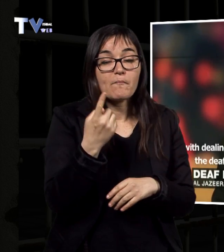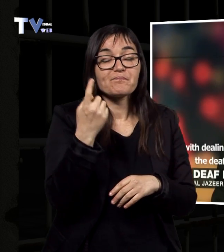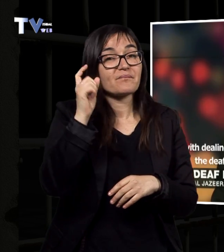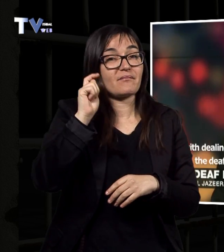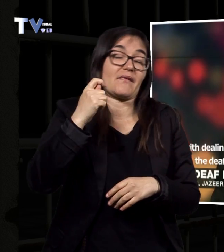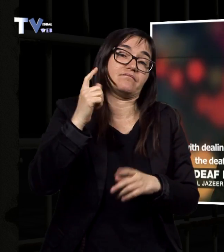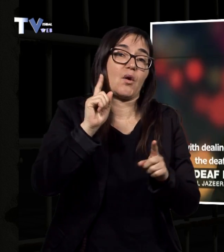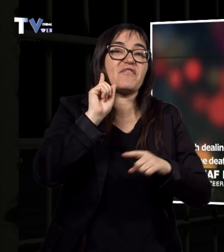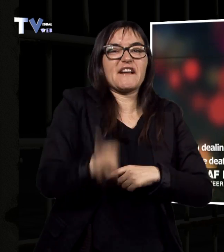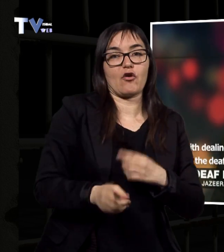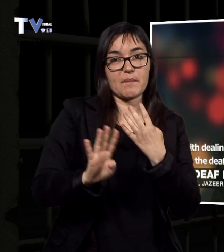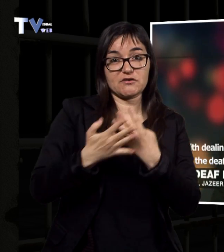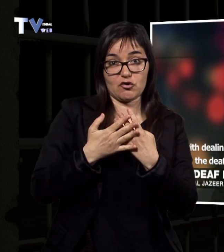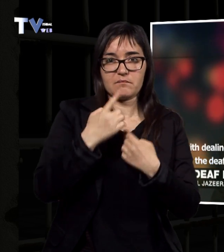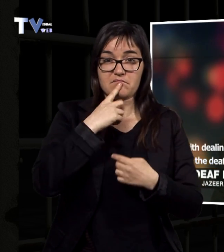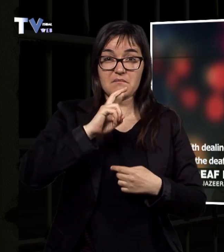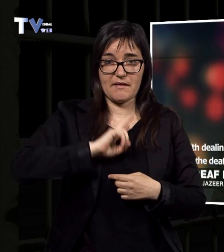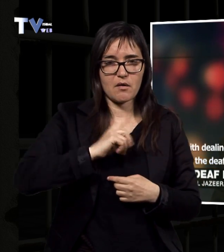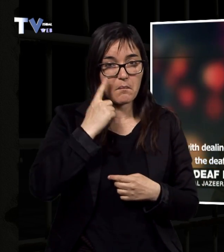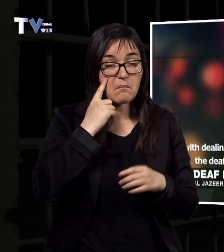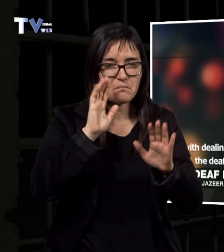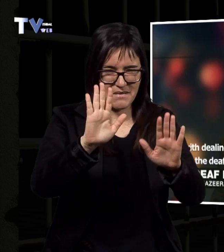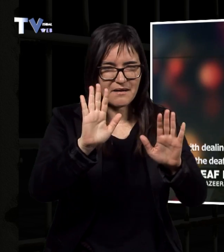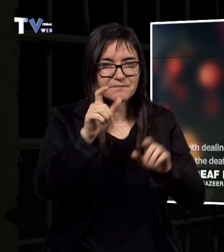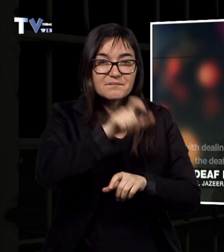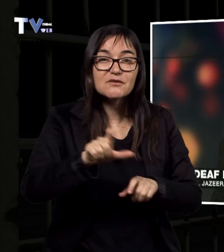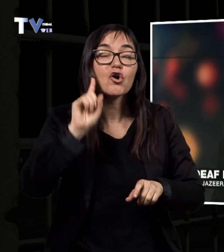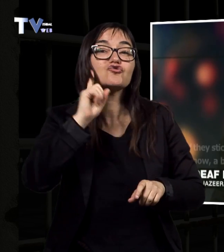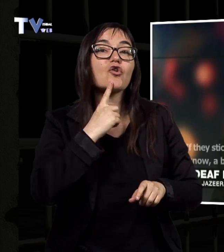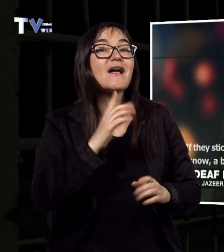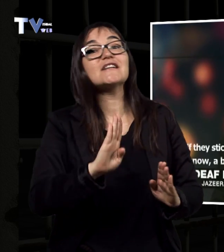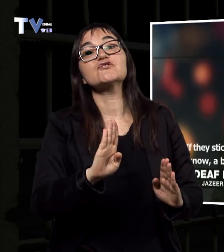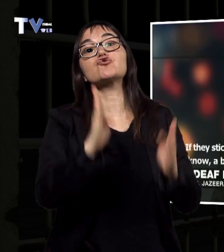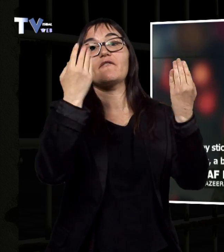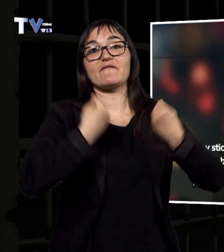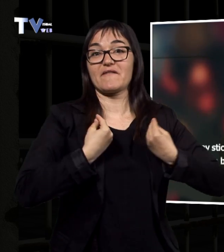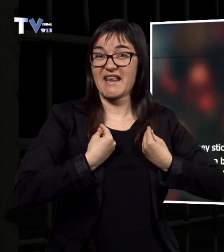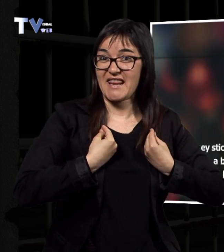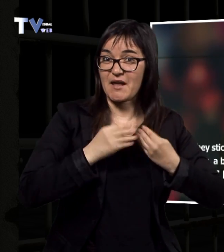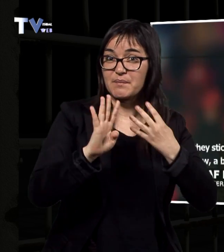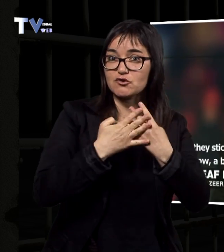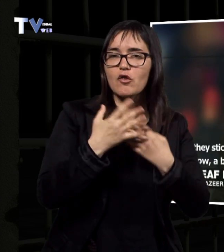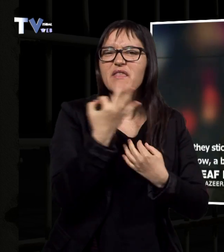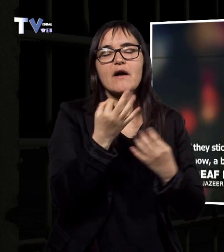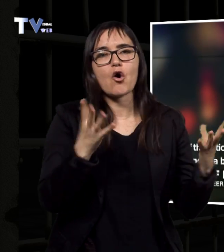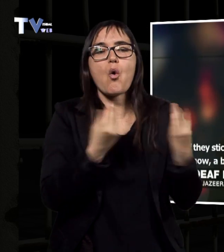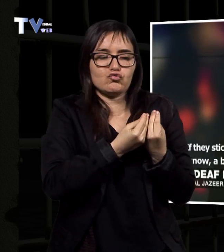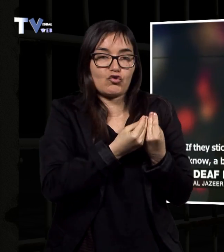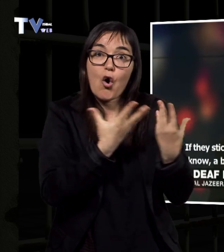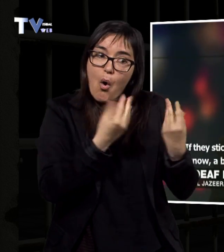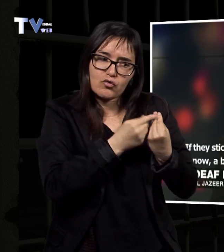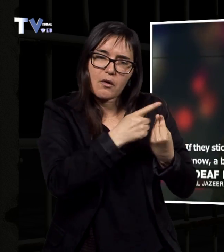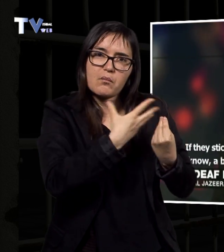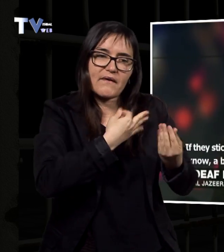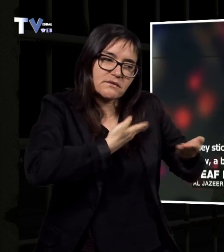the only way the deaf make it in prison is if they stick together. If they stick together, they'll help each other. But you know,